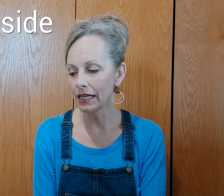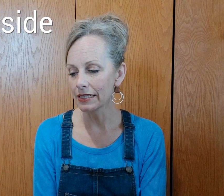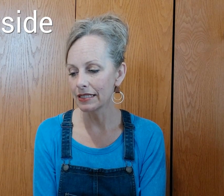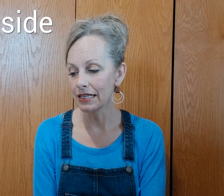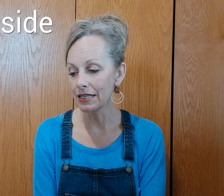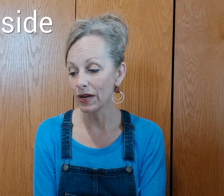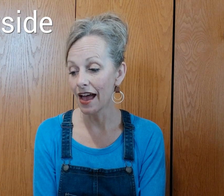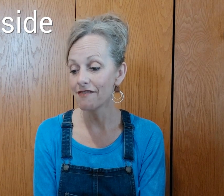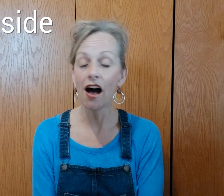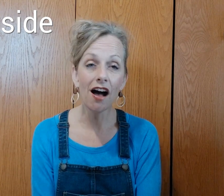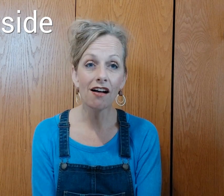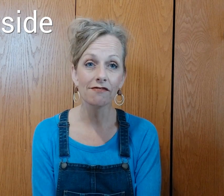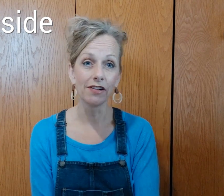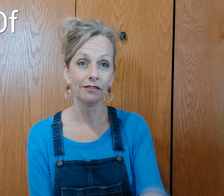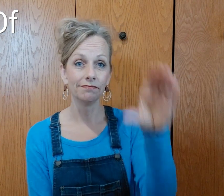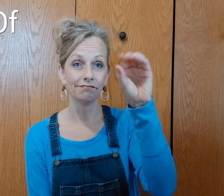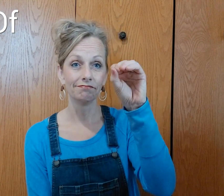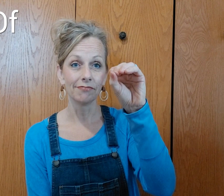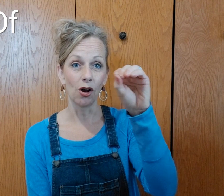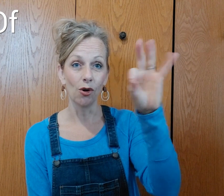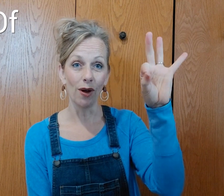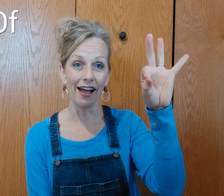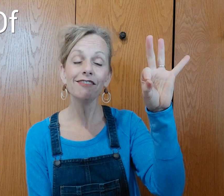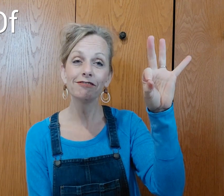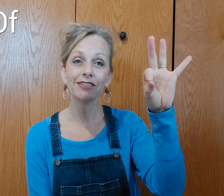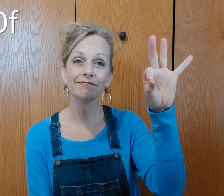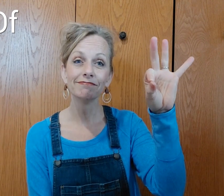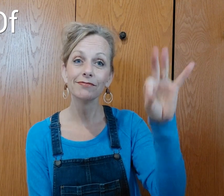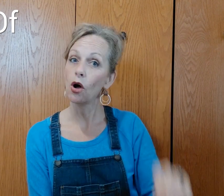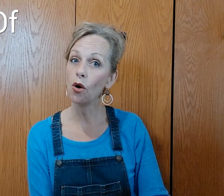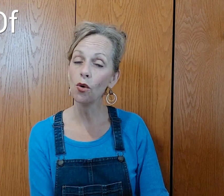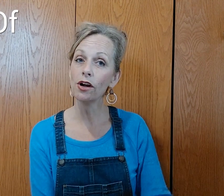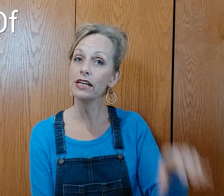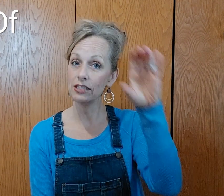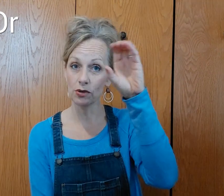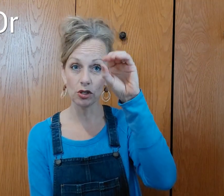Let's see, we have of, O-F, or is you could do